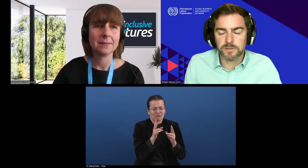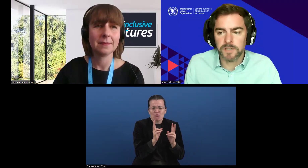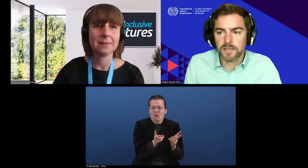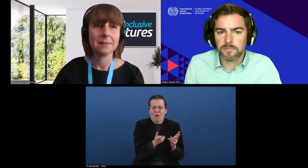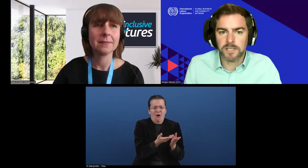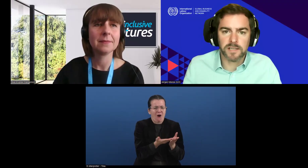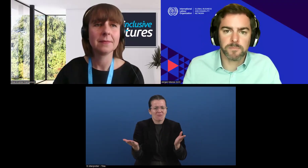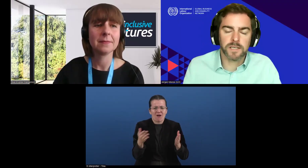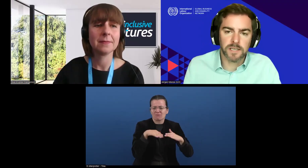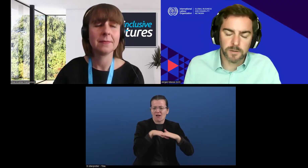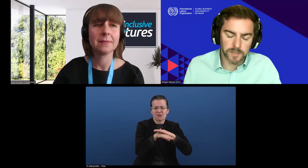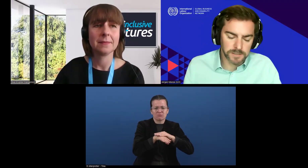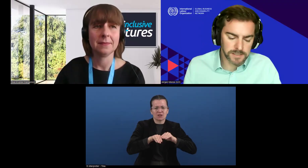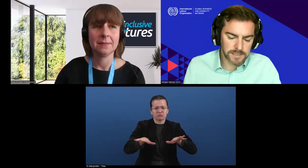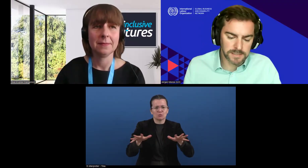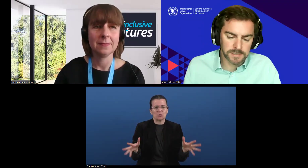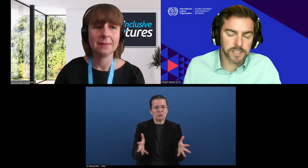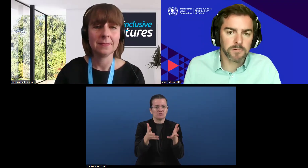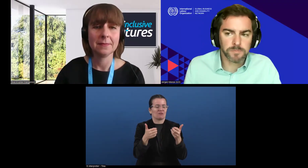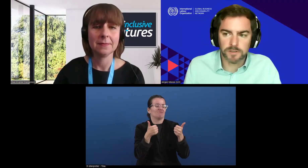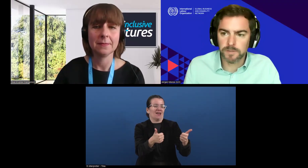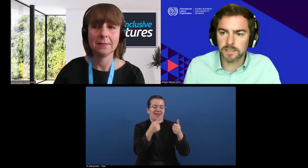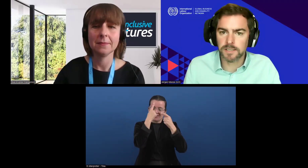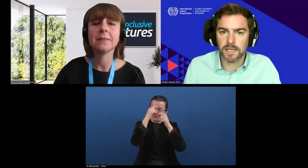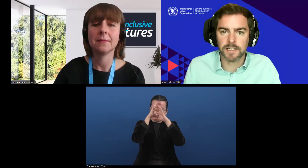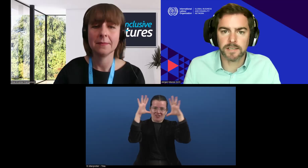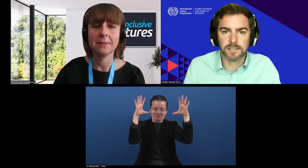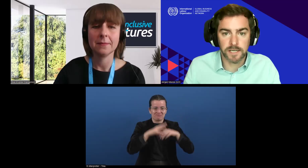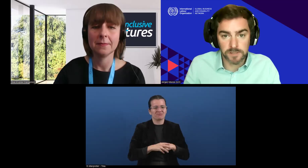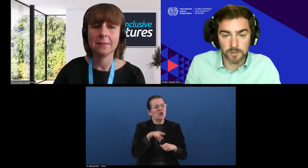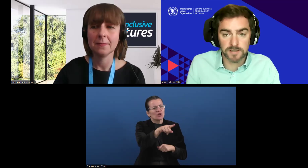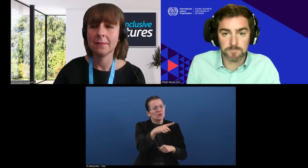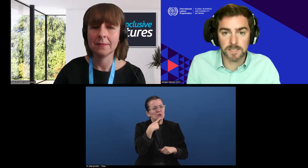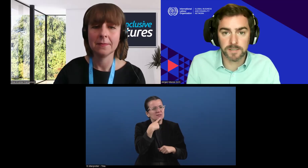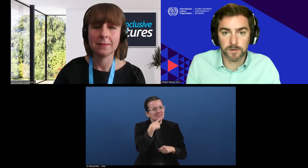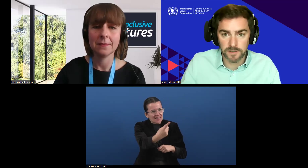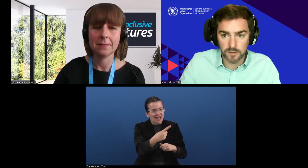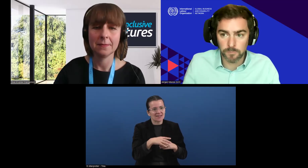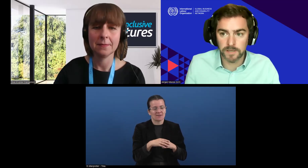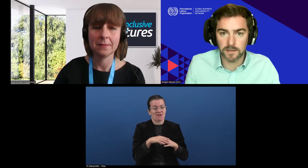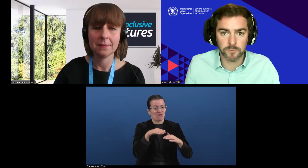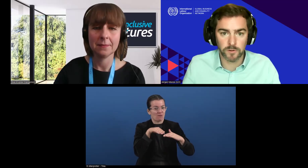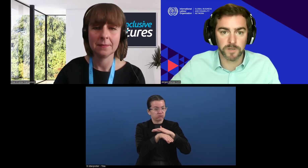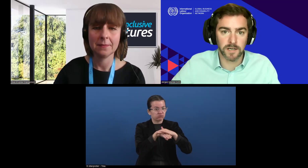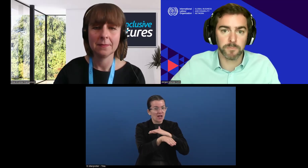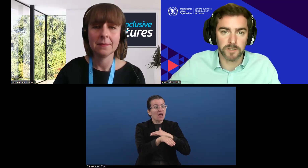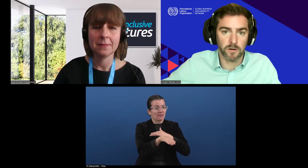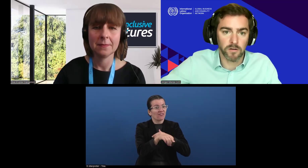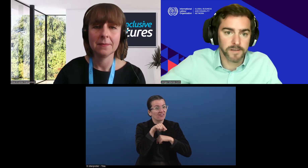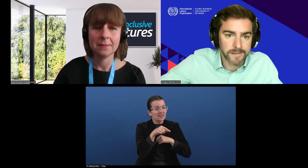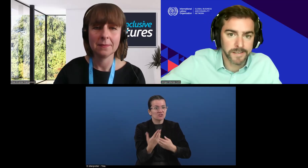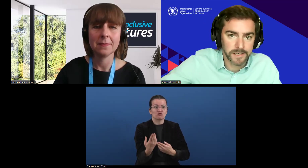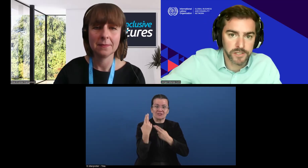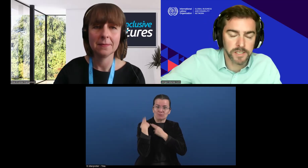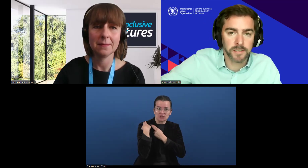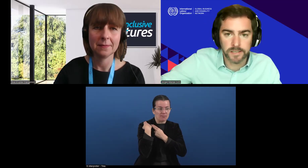of the points you made, especially at the beginning, where you said it's a shared responsibility and shared responsibility within the company. And of course, we can't put it all